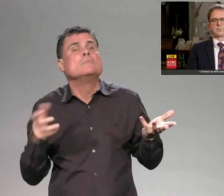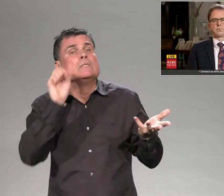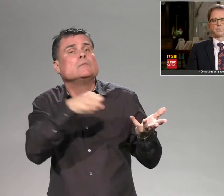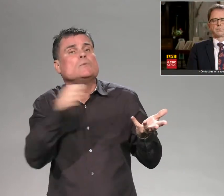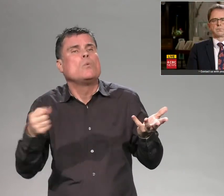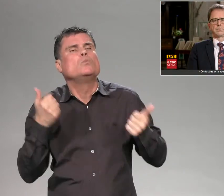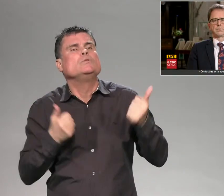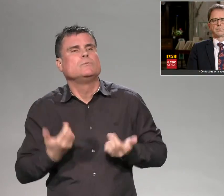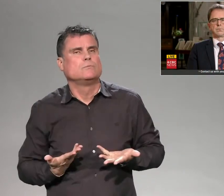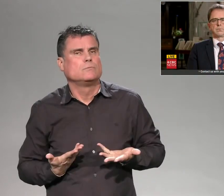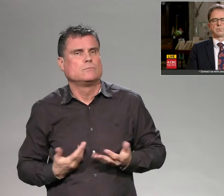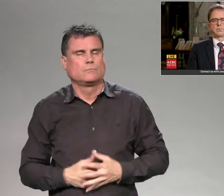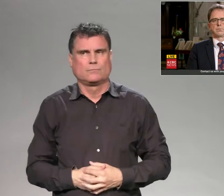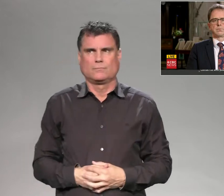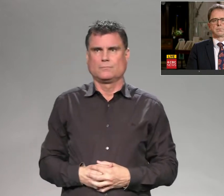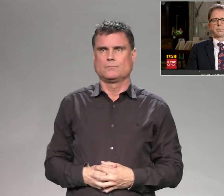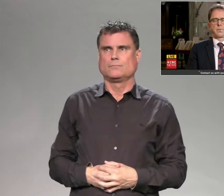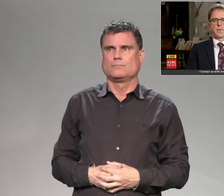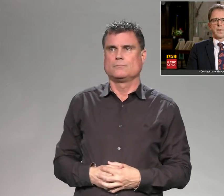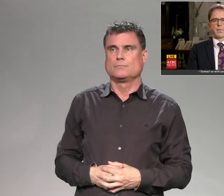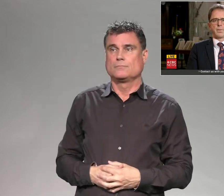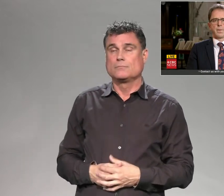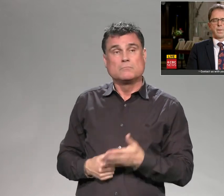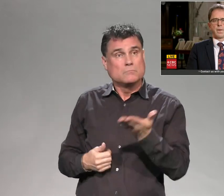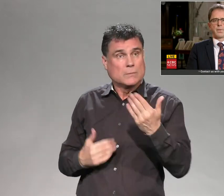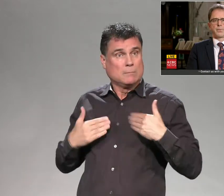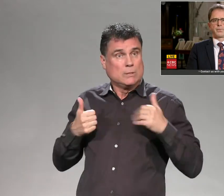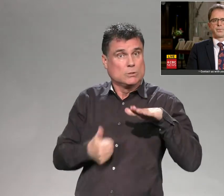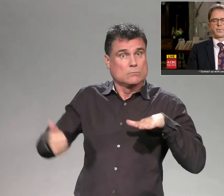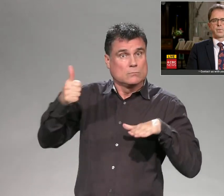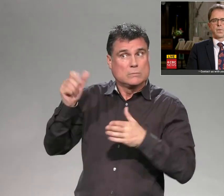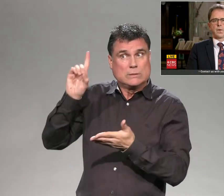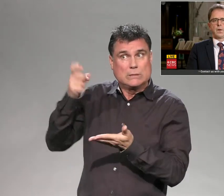Minister Dix, a pretty pointed question there. How do you respond to Aaron?